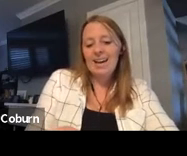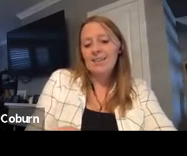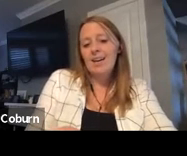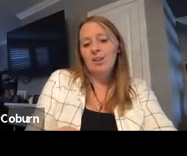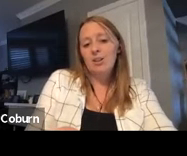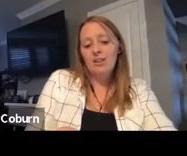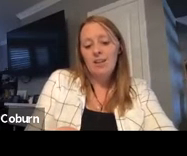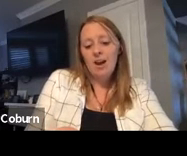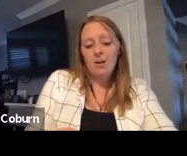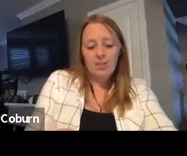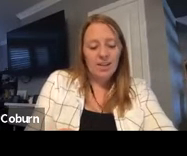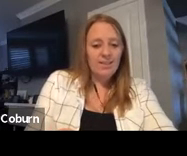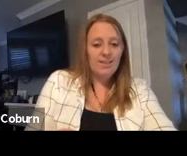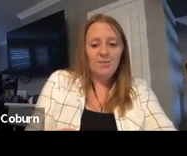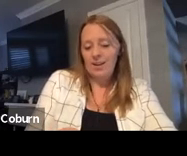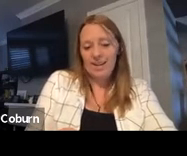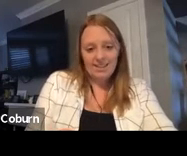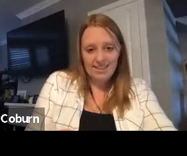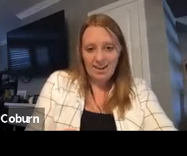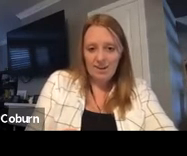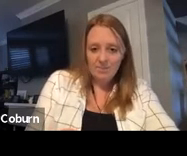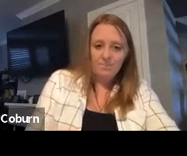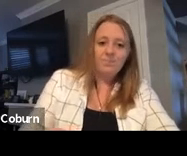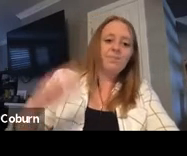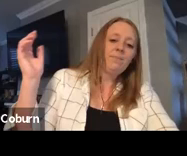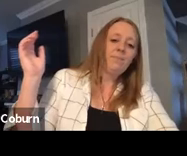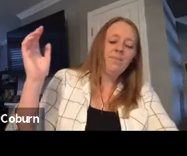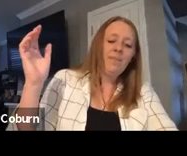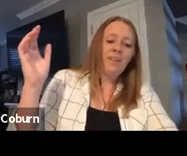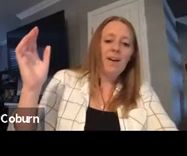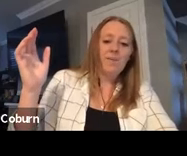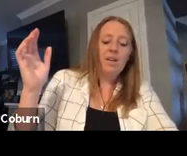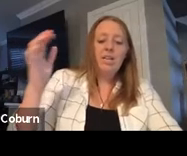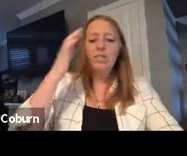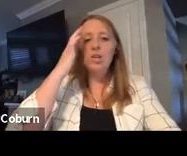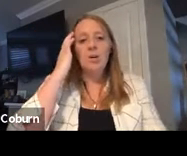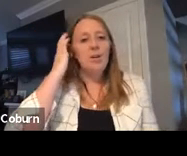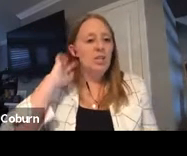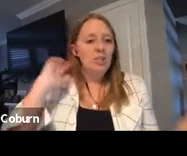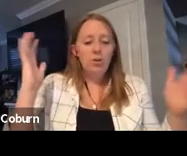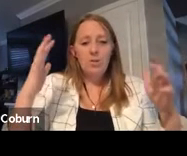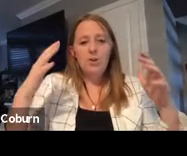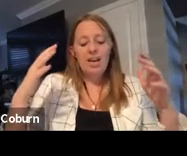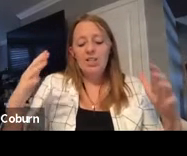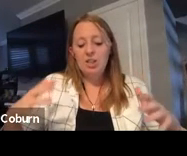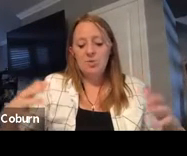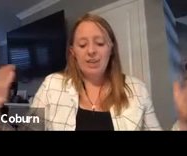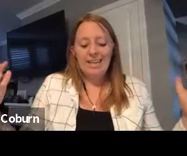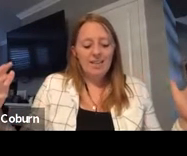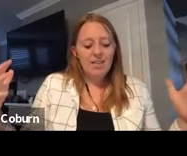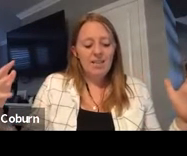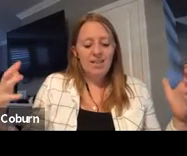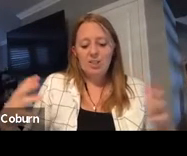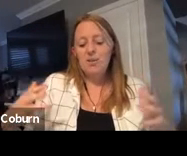any tactile objects when necessary. Um, so total communication is